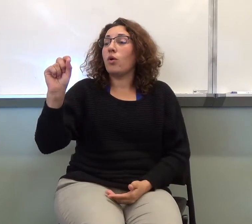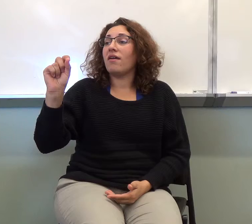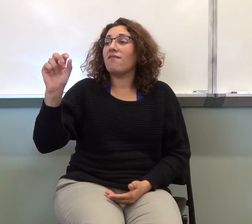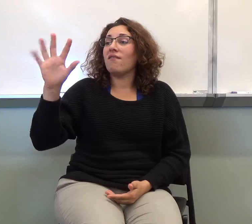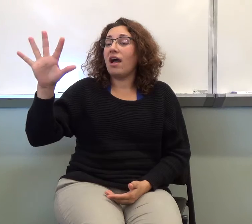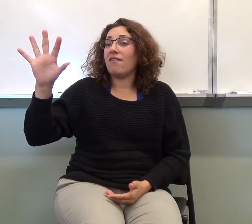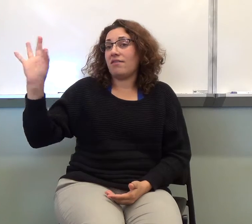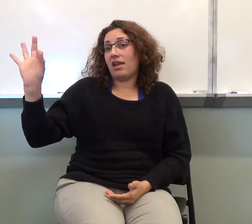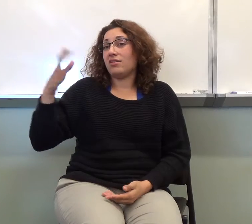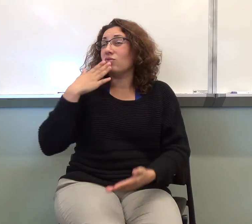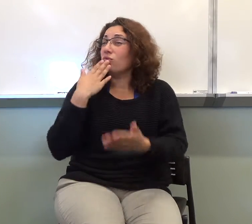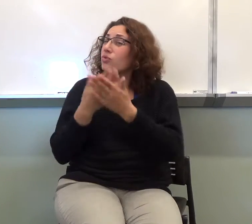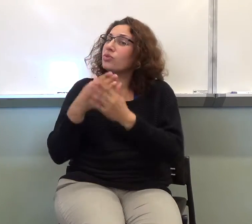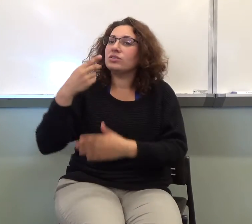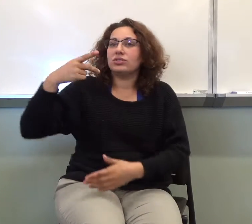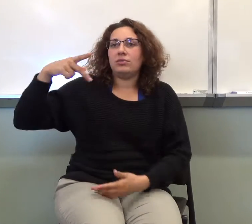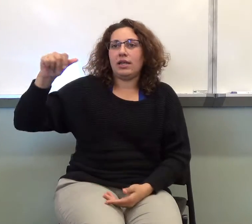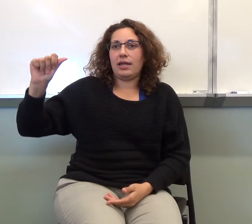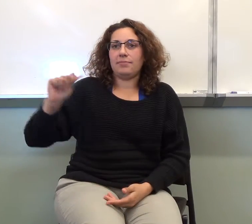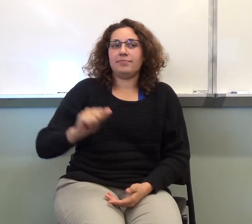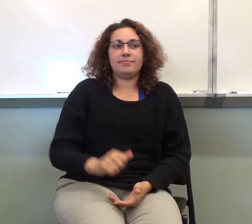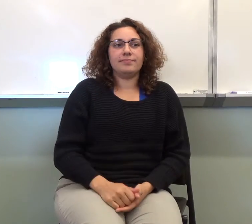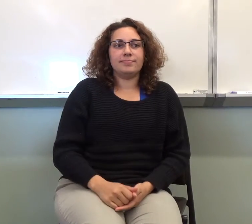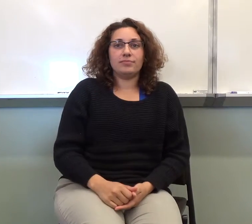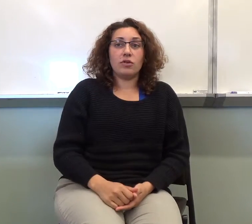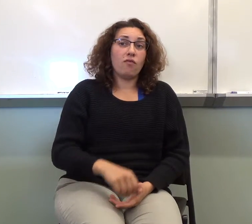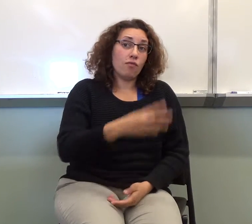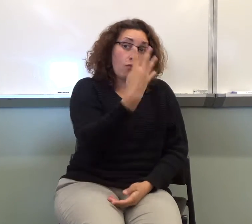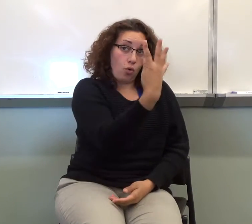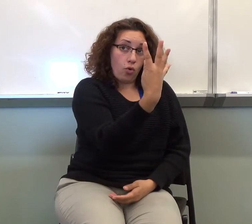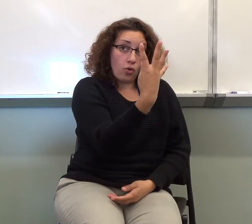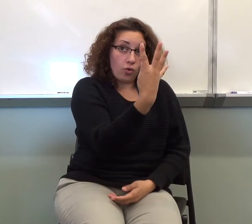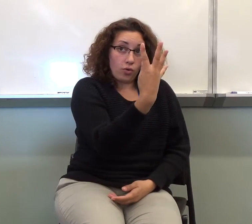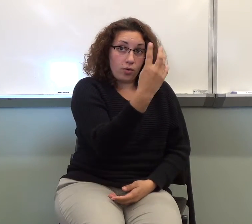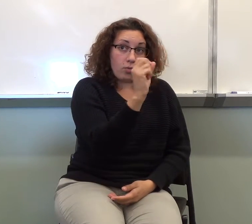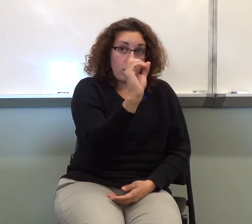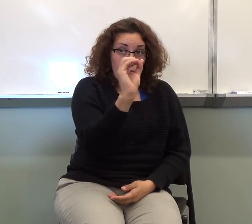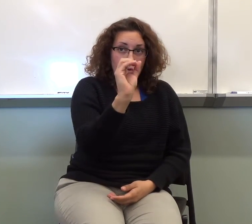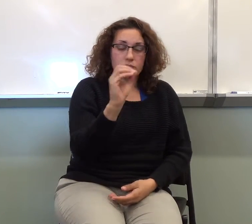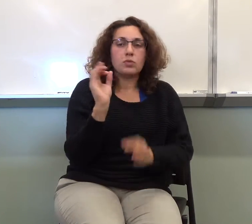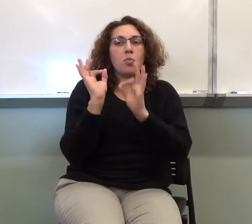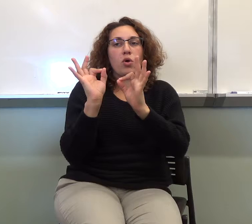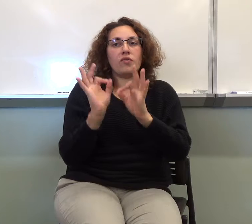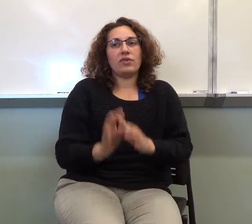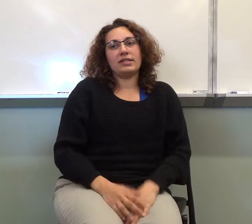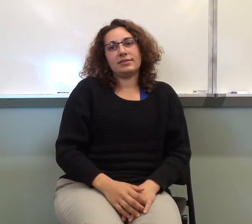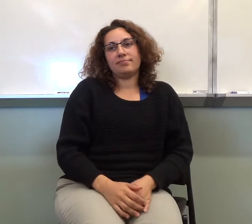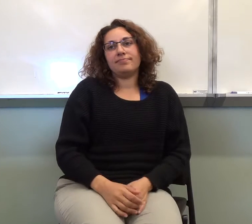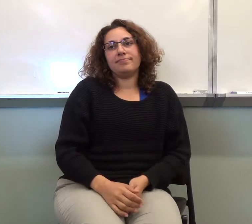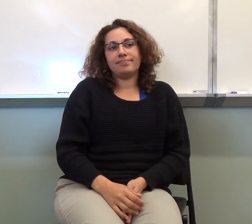GPA. Considering 4 is perfect, that's very good. Okay, see how it goes?